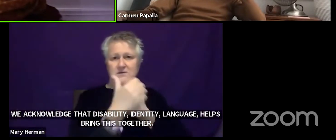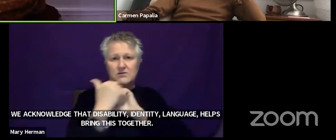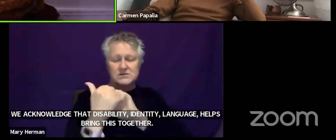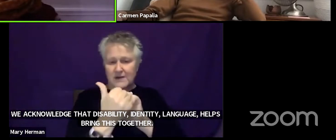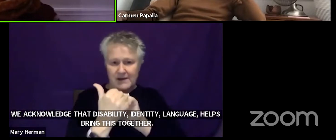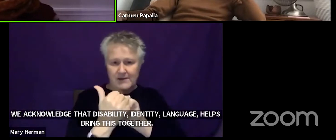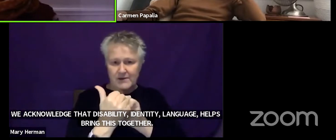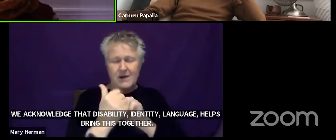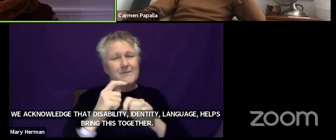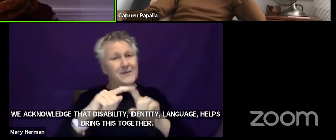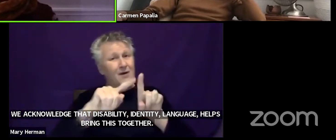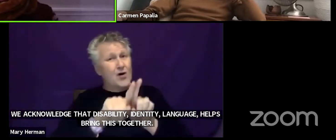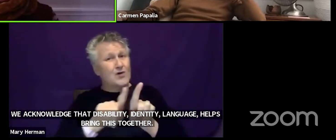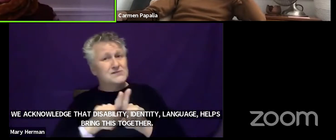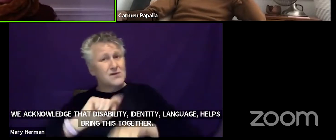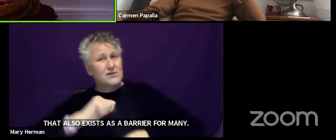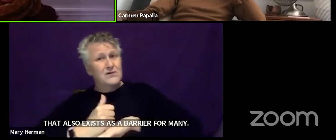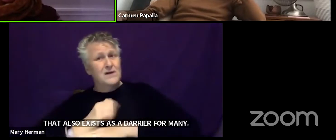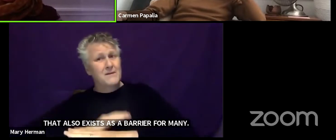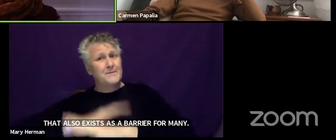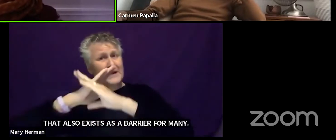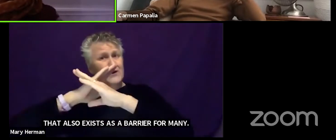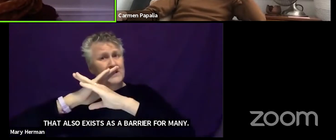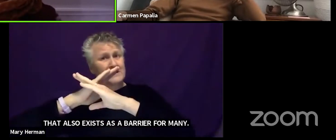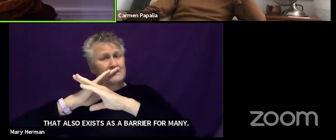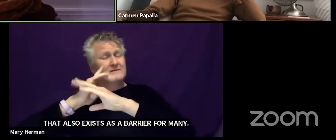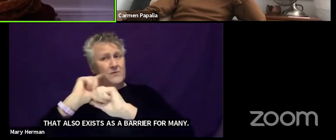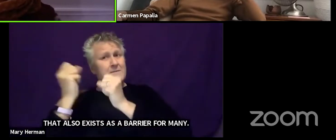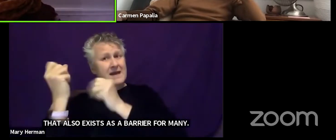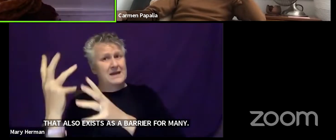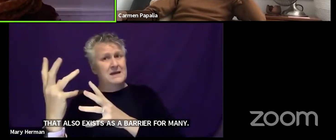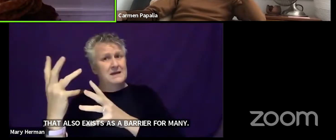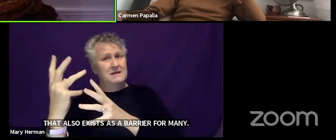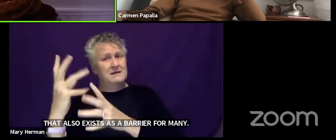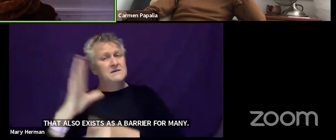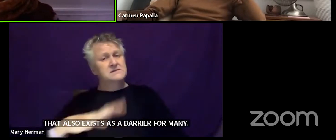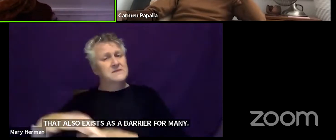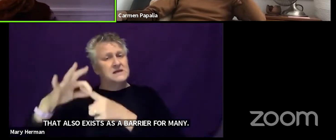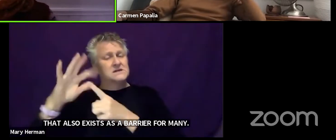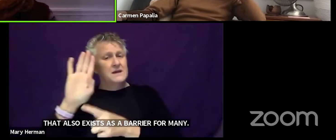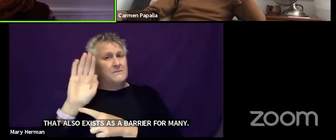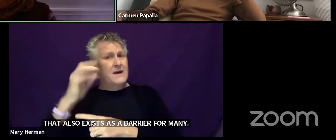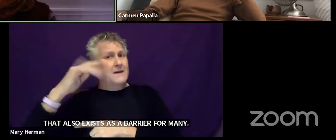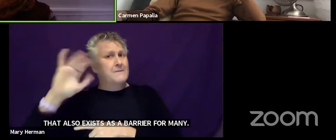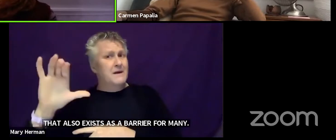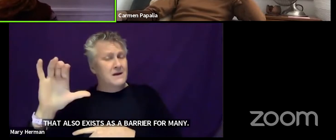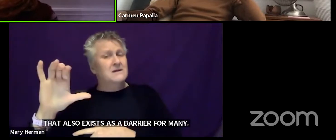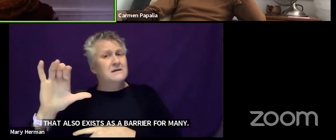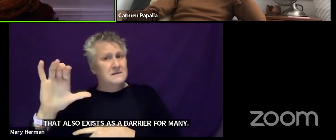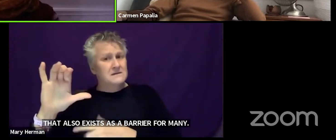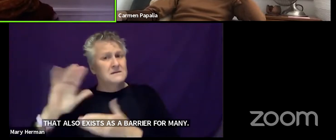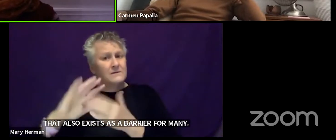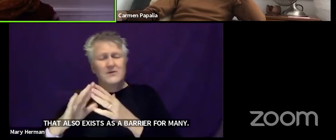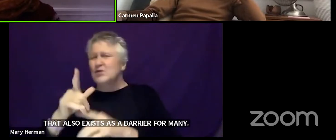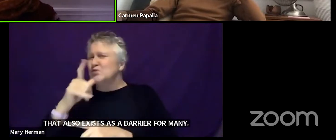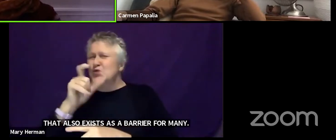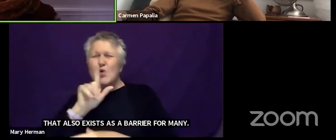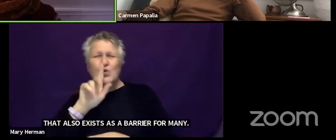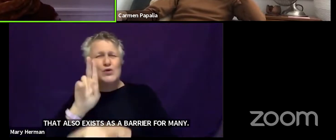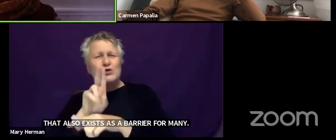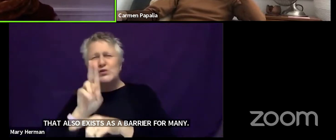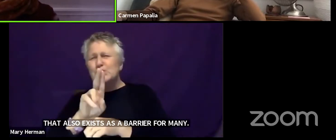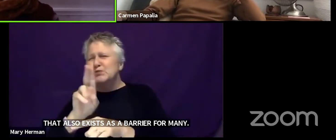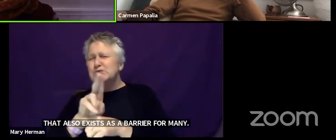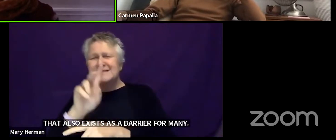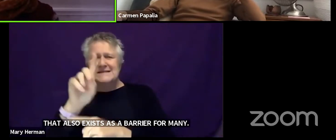for many, particularly BIPOC and immigrant communities who do not use disability identity language. We